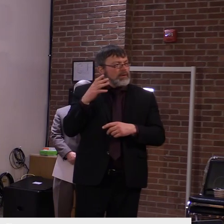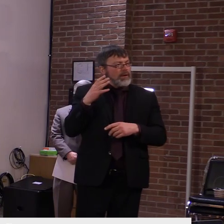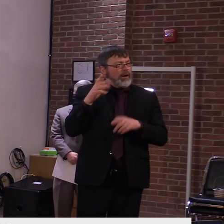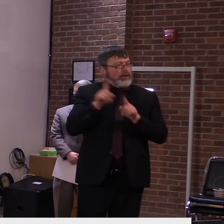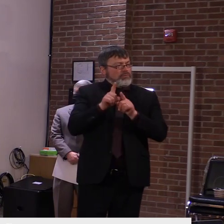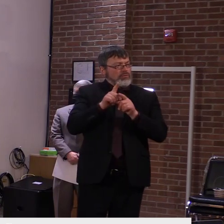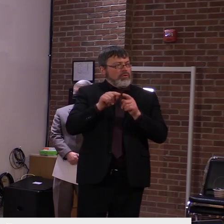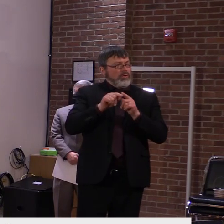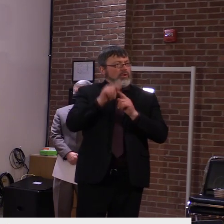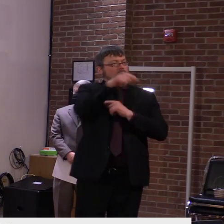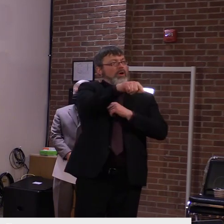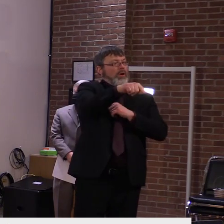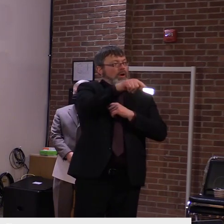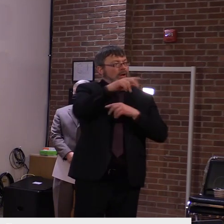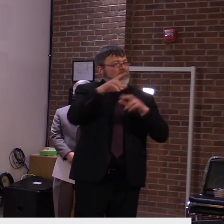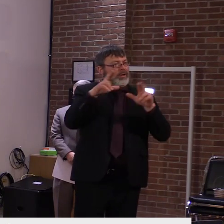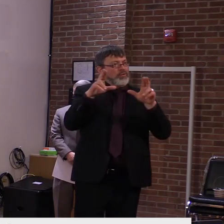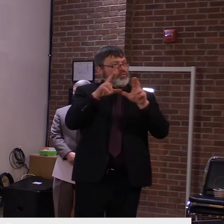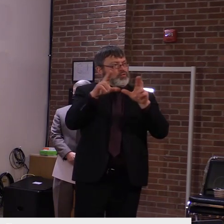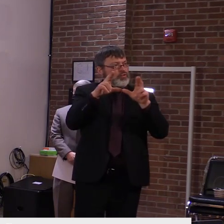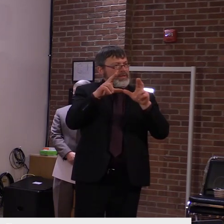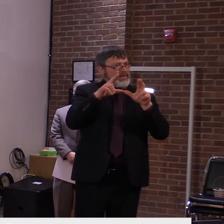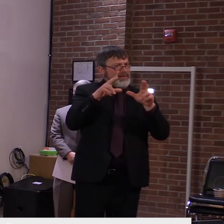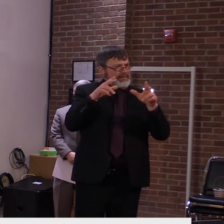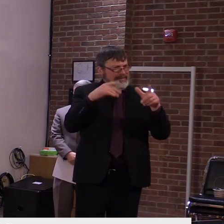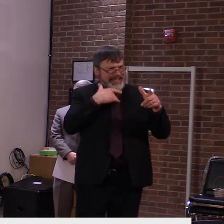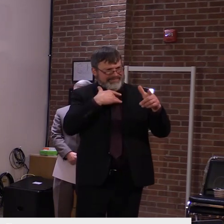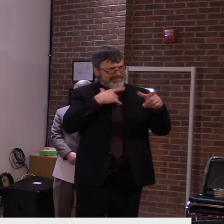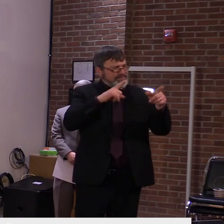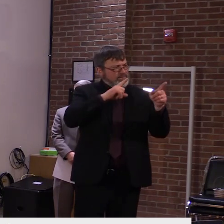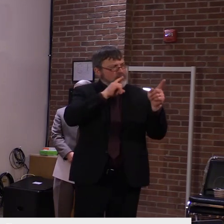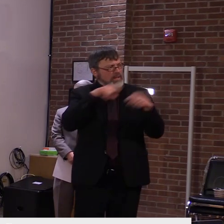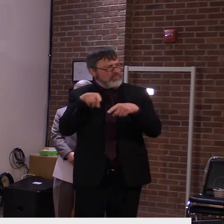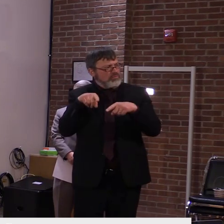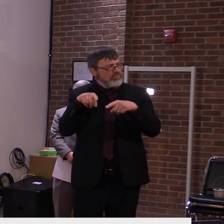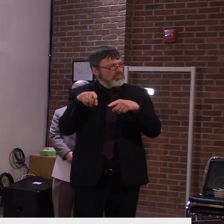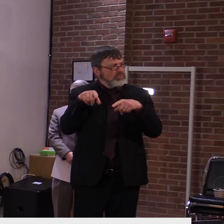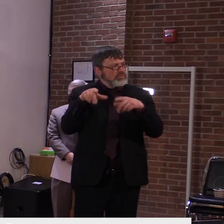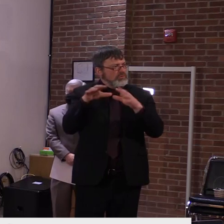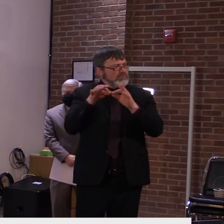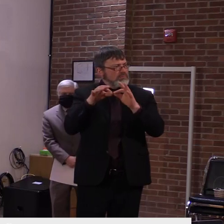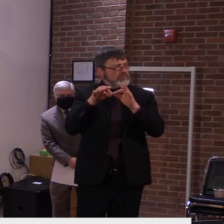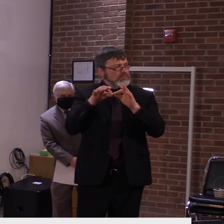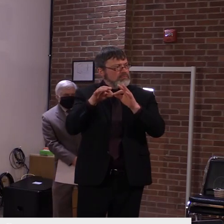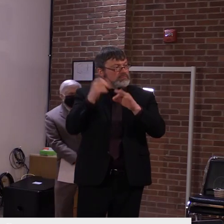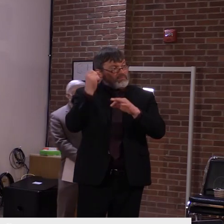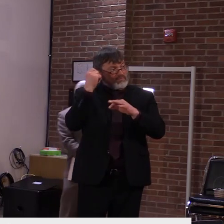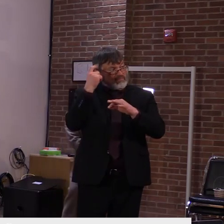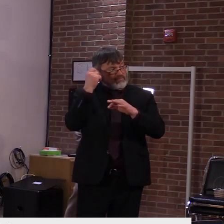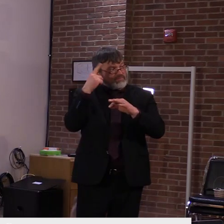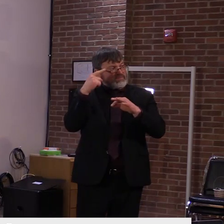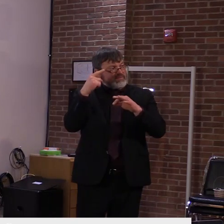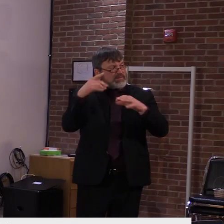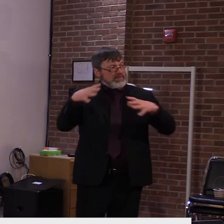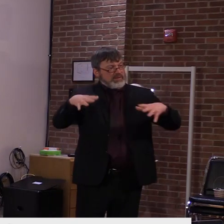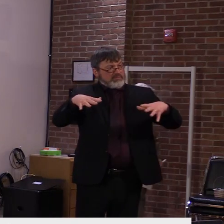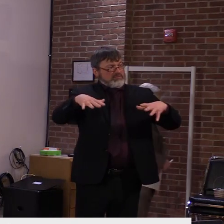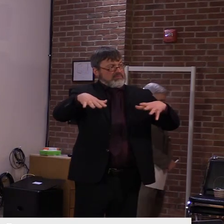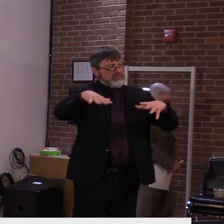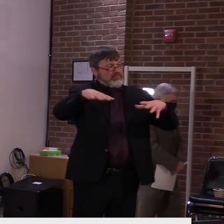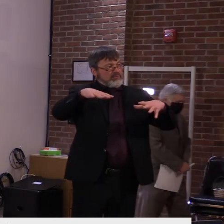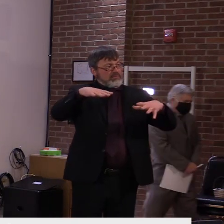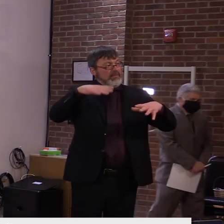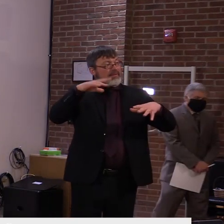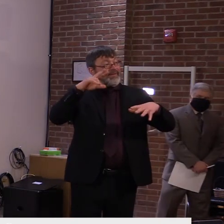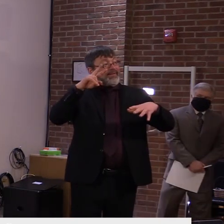position? Well, first of all, we can't mandate anyone having the vaccine due to federal mm-hmm.